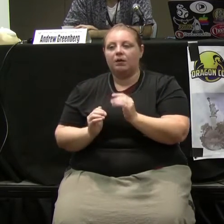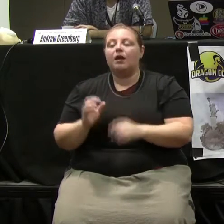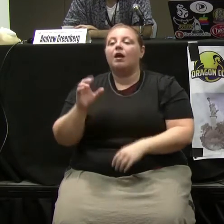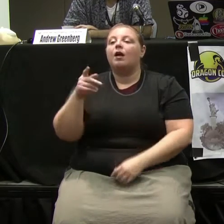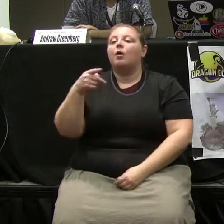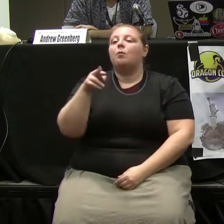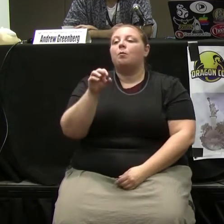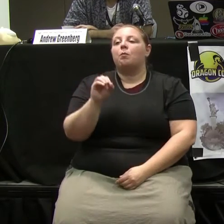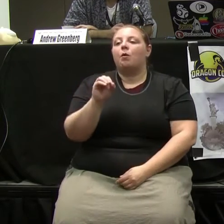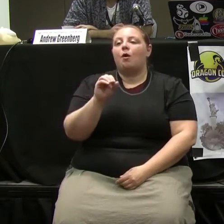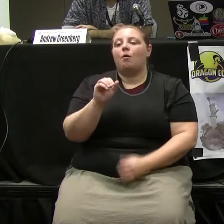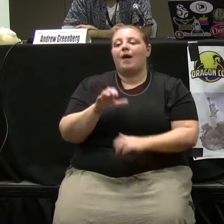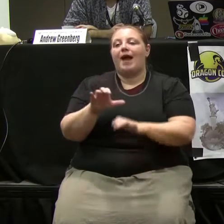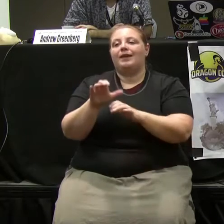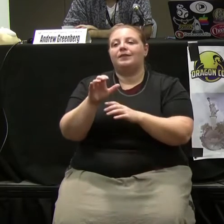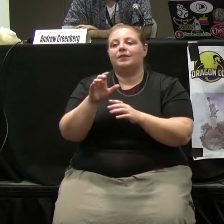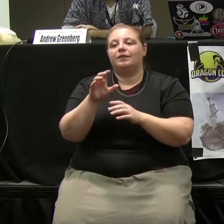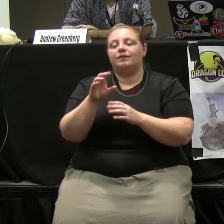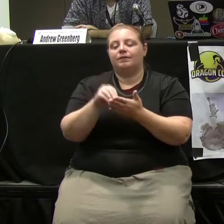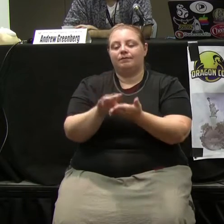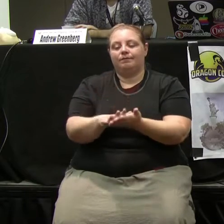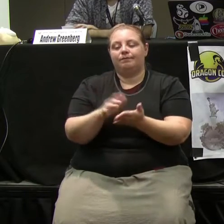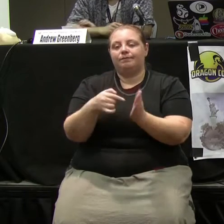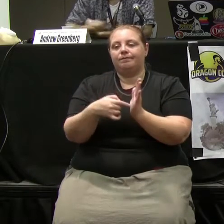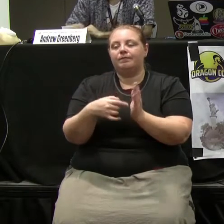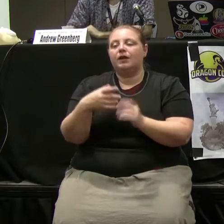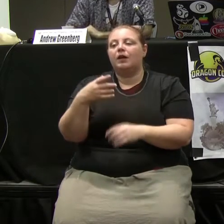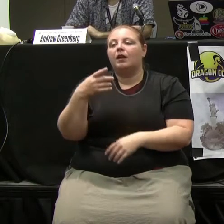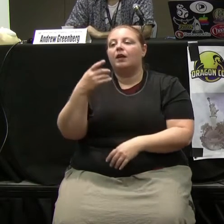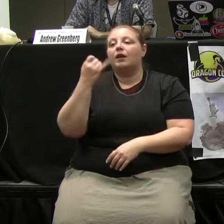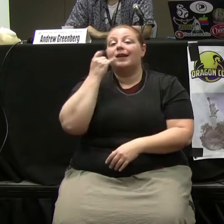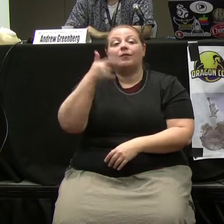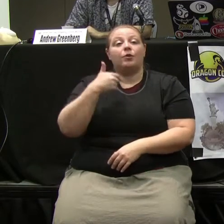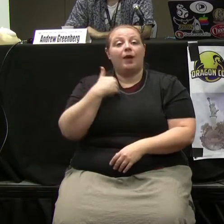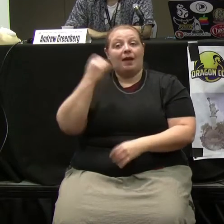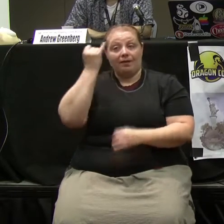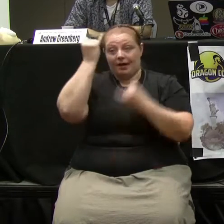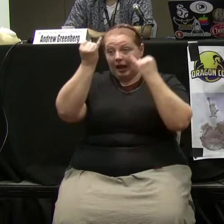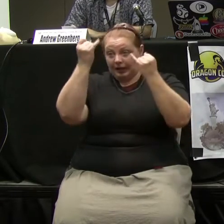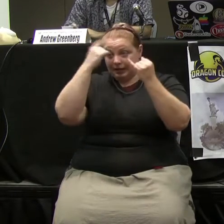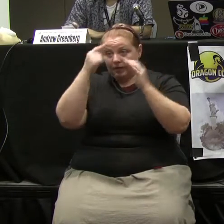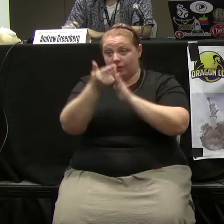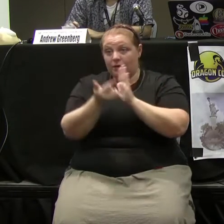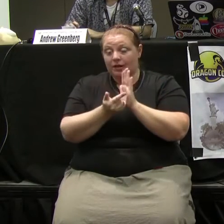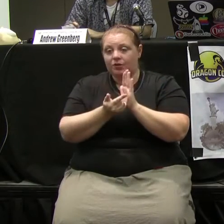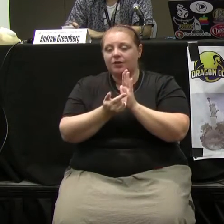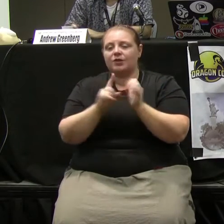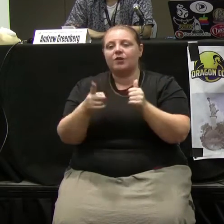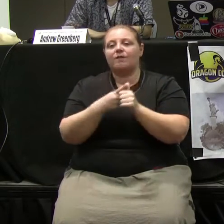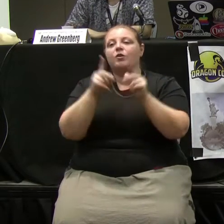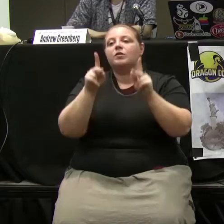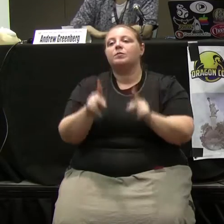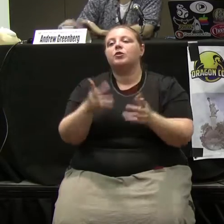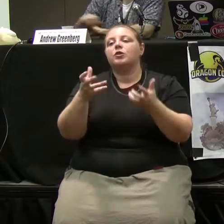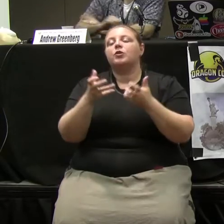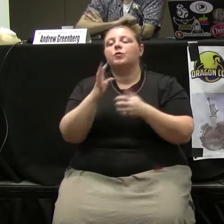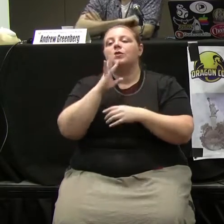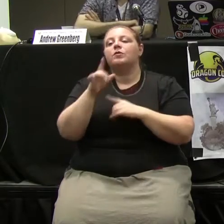note, if you do have an idea for a piece of legislation, you know, the first person you're going to want to look at